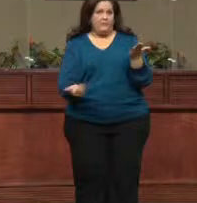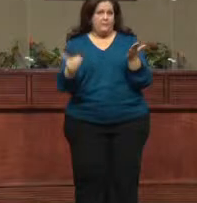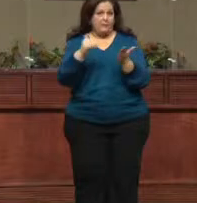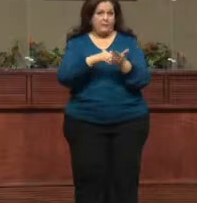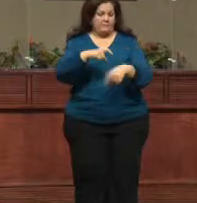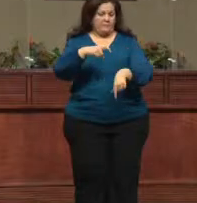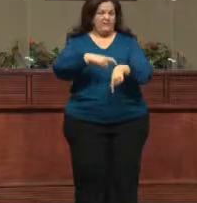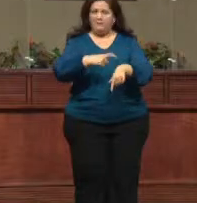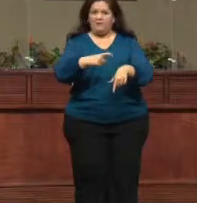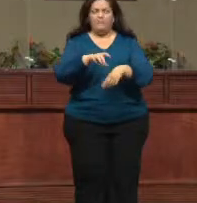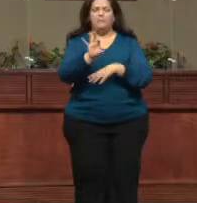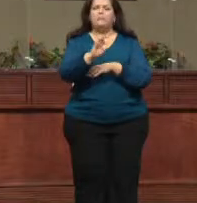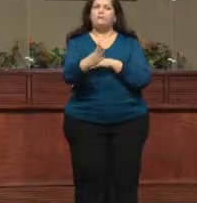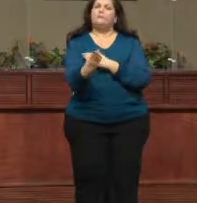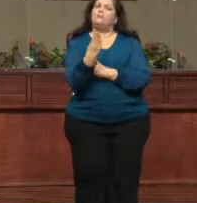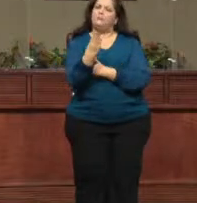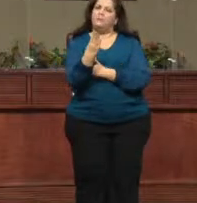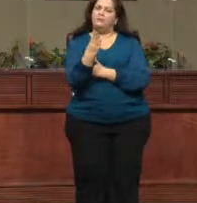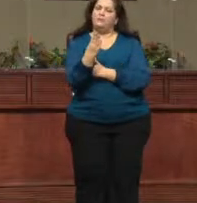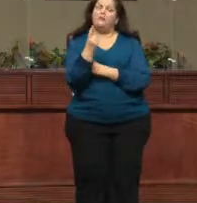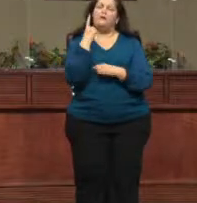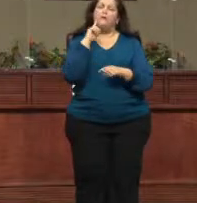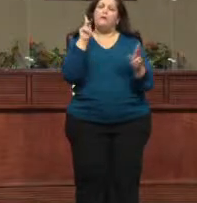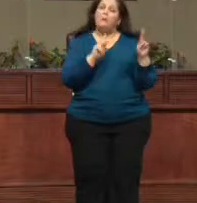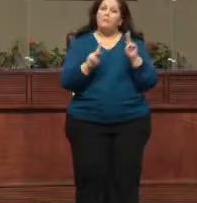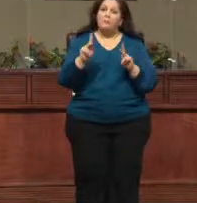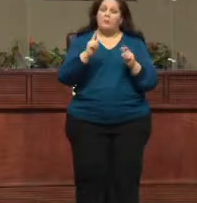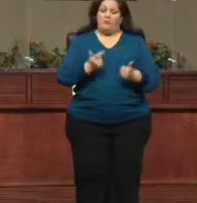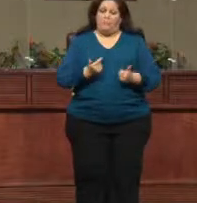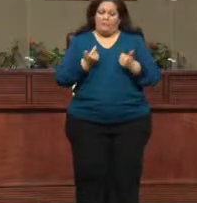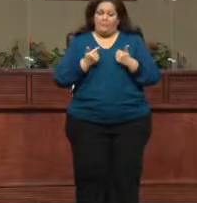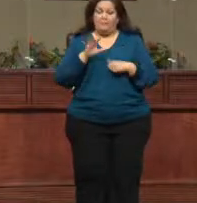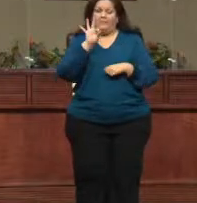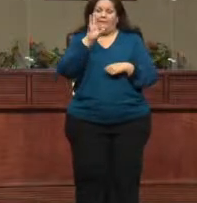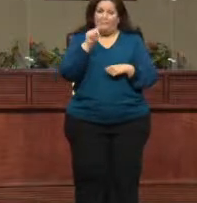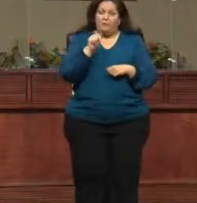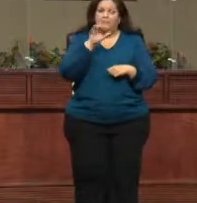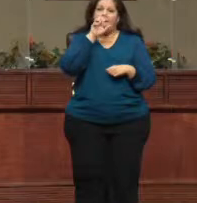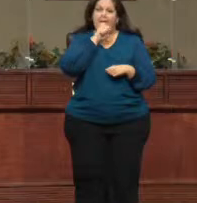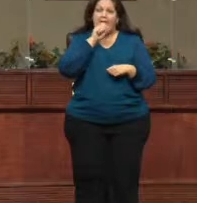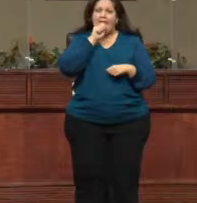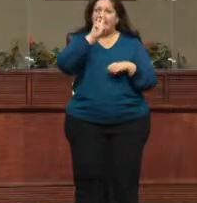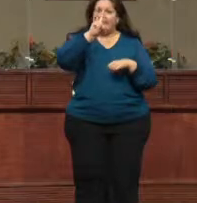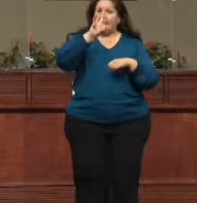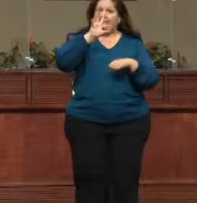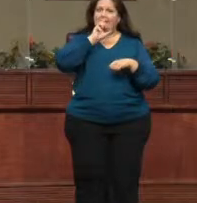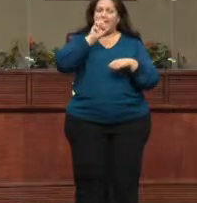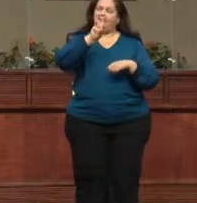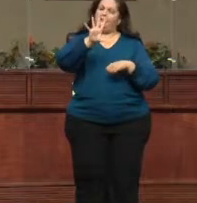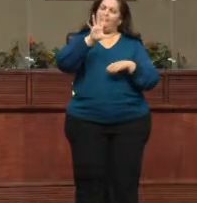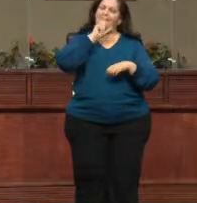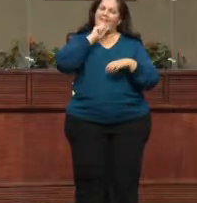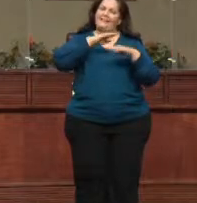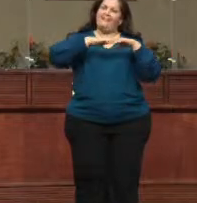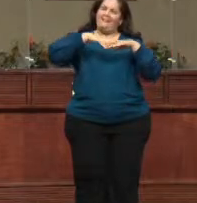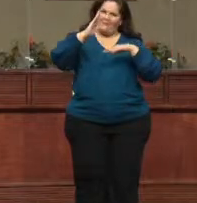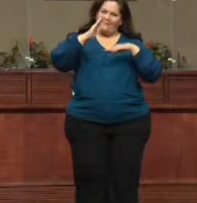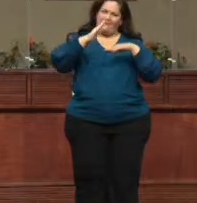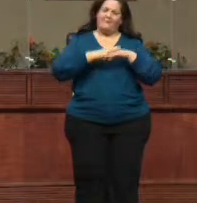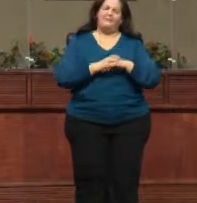9 a.m. to qualified Florida residents who are 65 years and